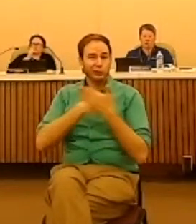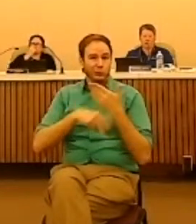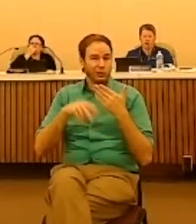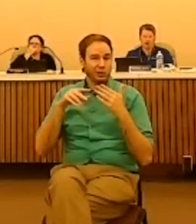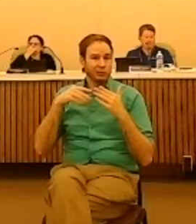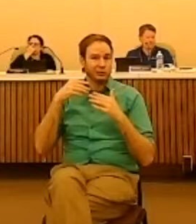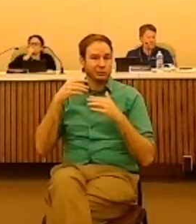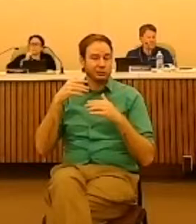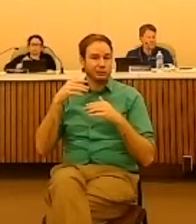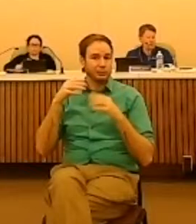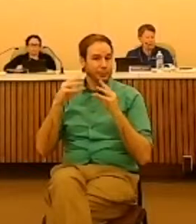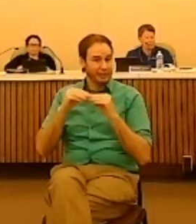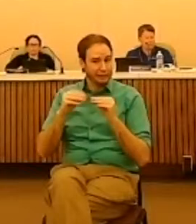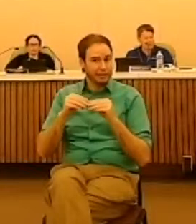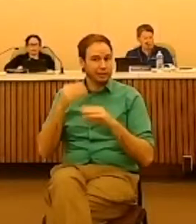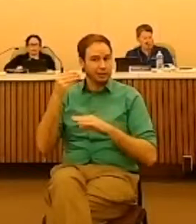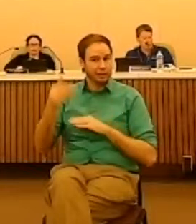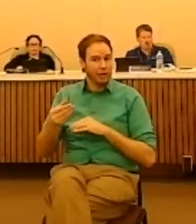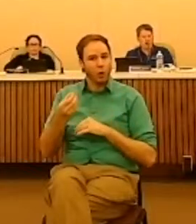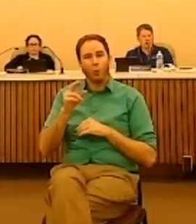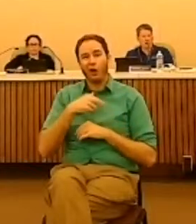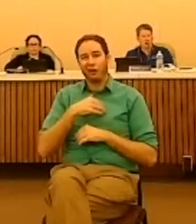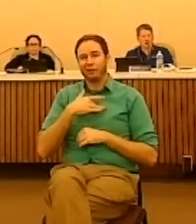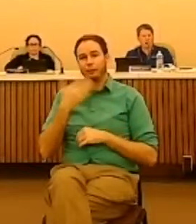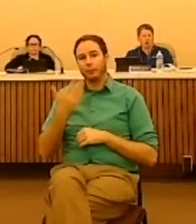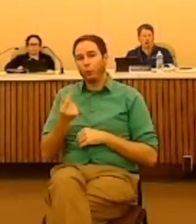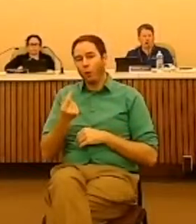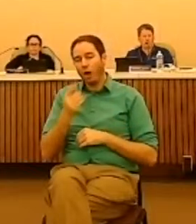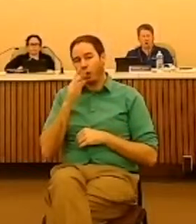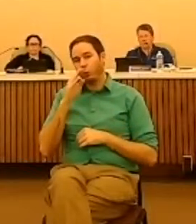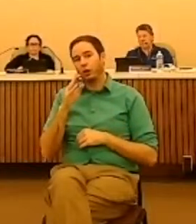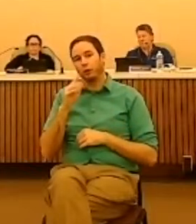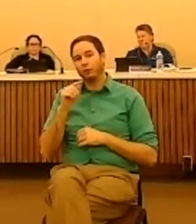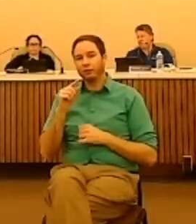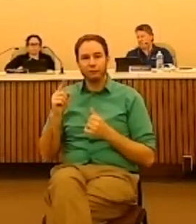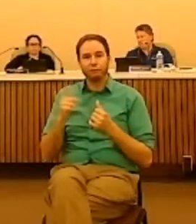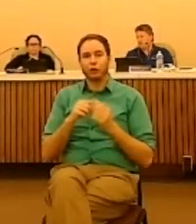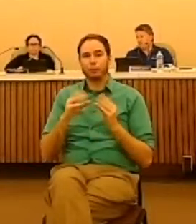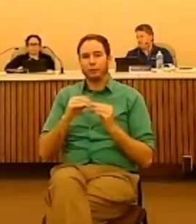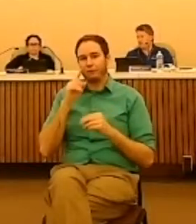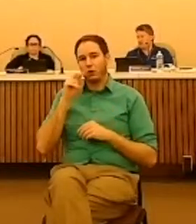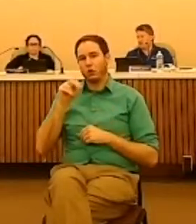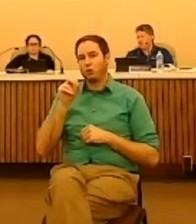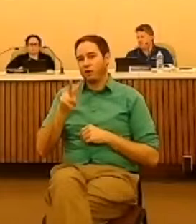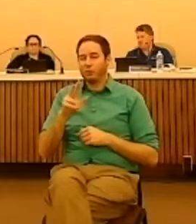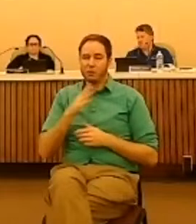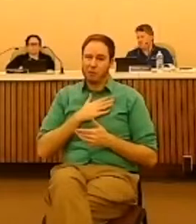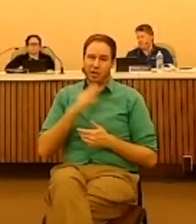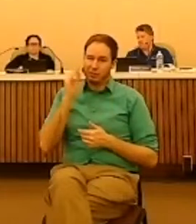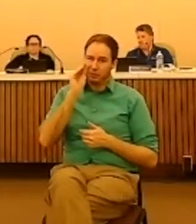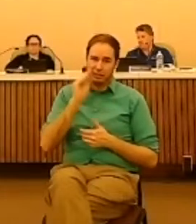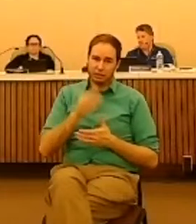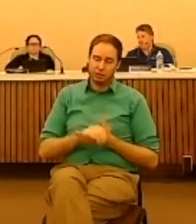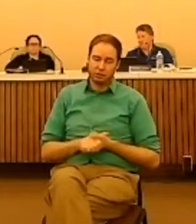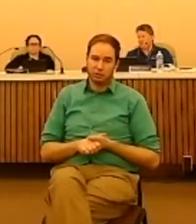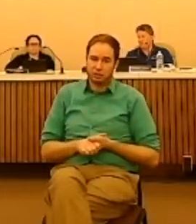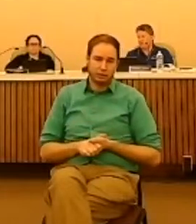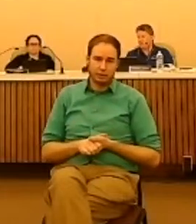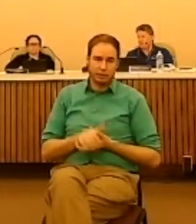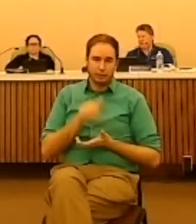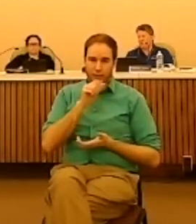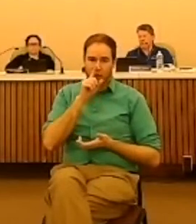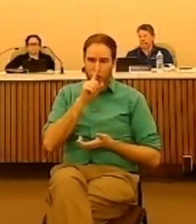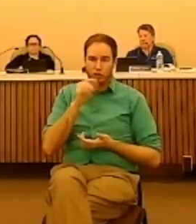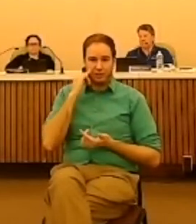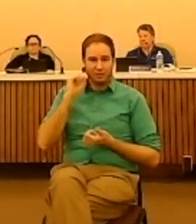I suspect it's more likely that it'll be the first meeting in November, being perfectly honest. I just don't know